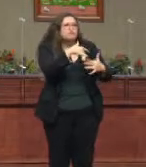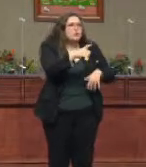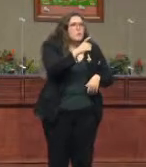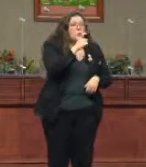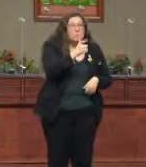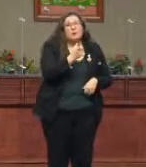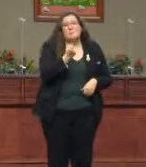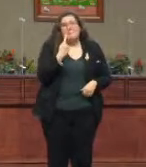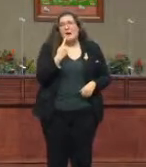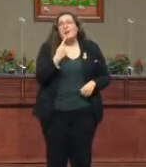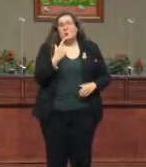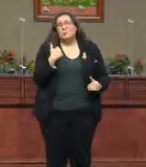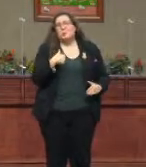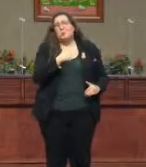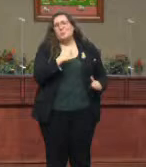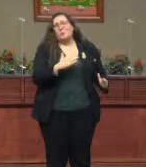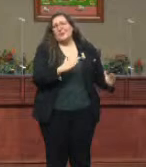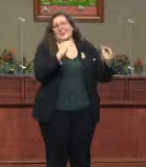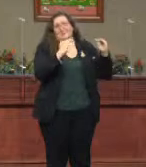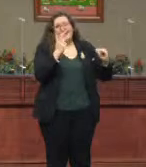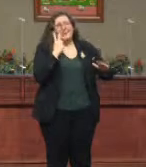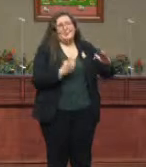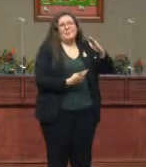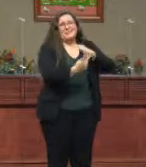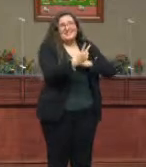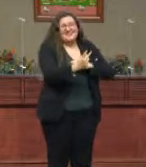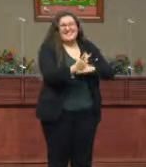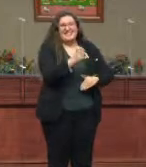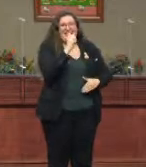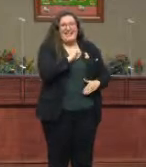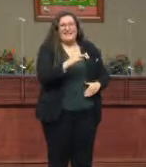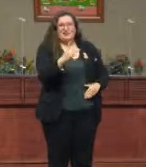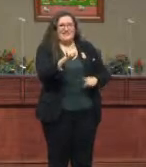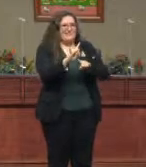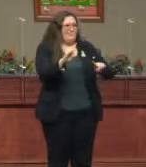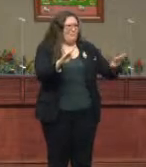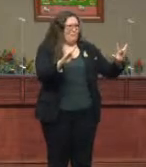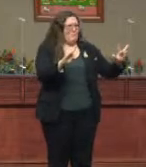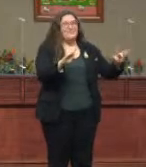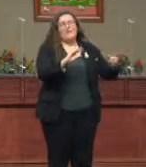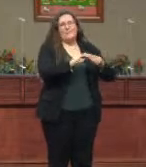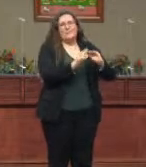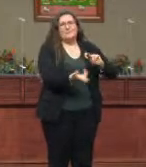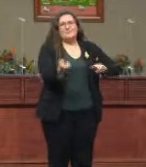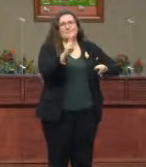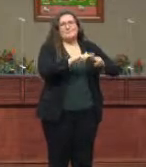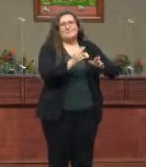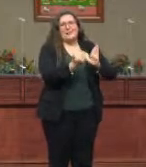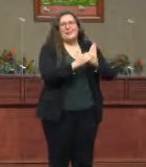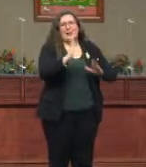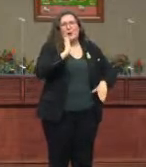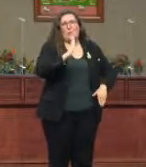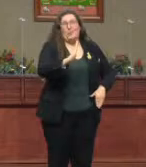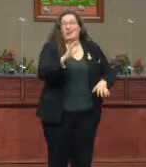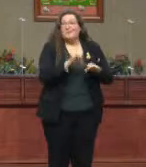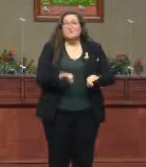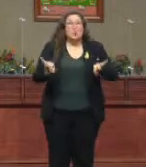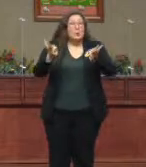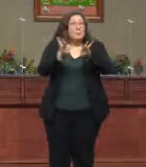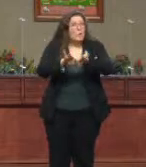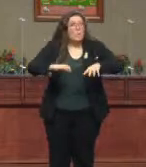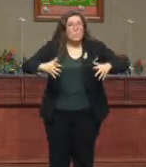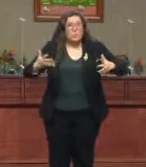of the population. So it is critical important that as soon as this open for 18 and younger on the